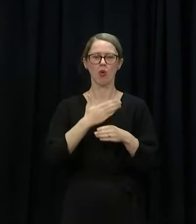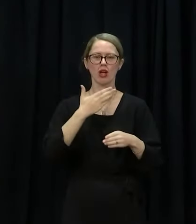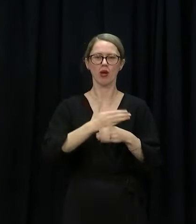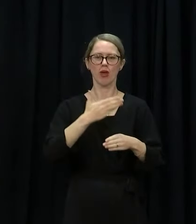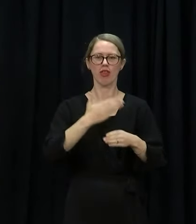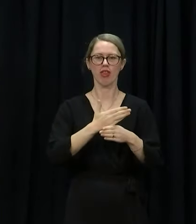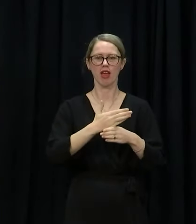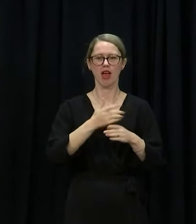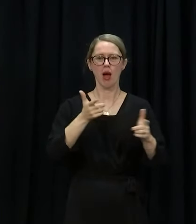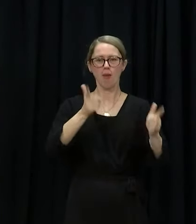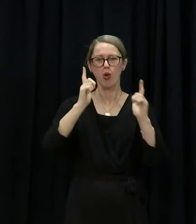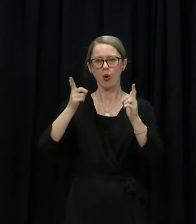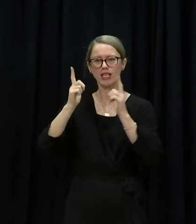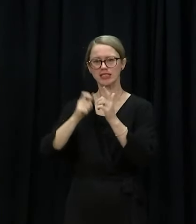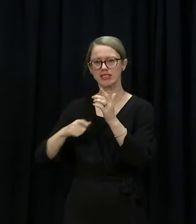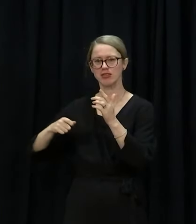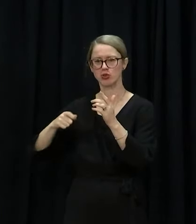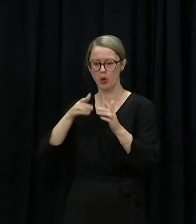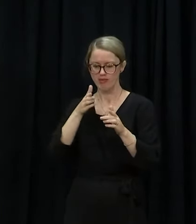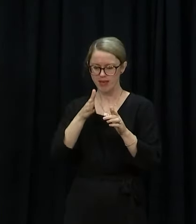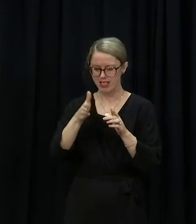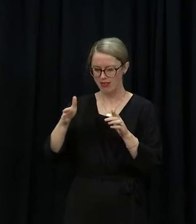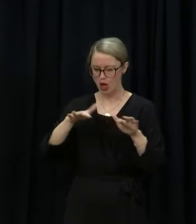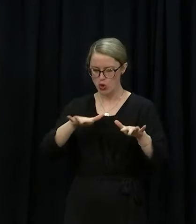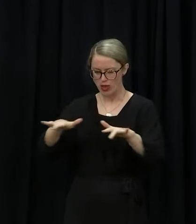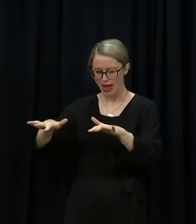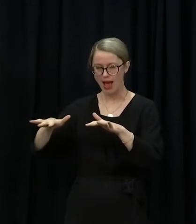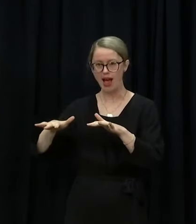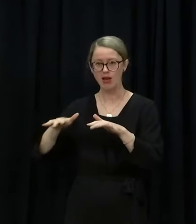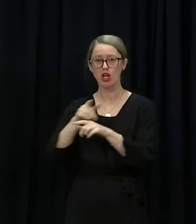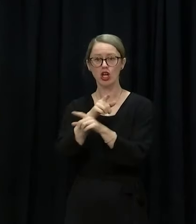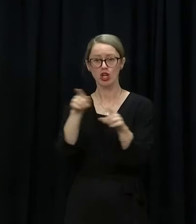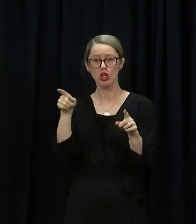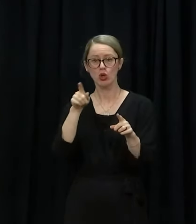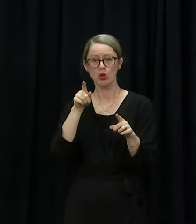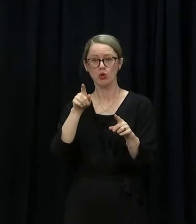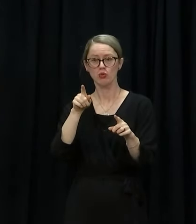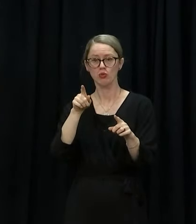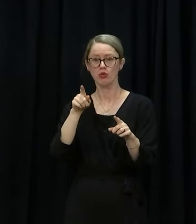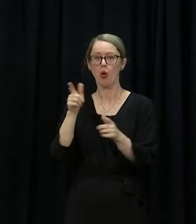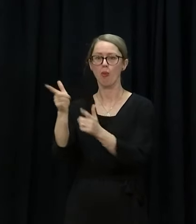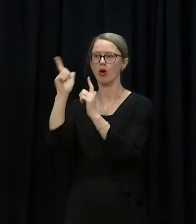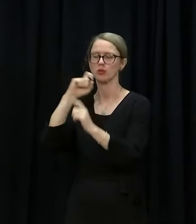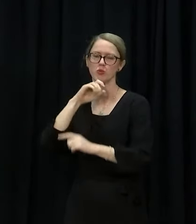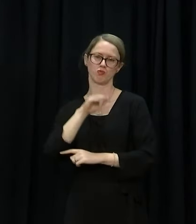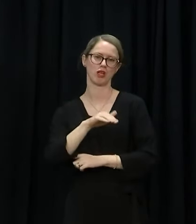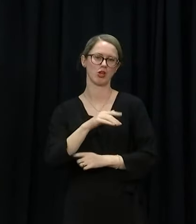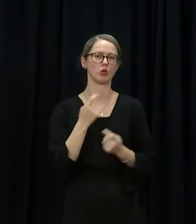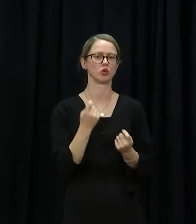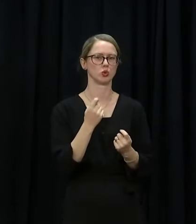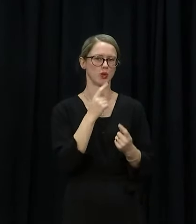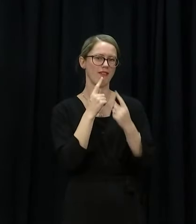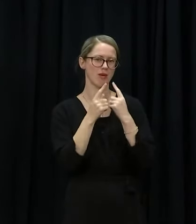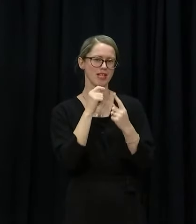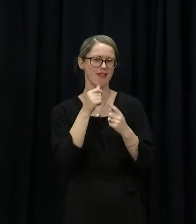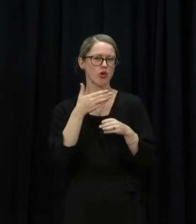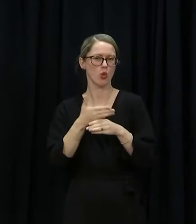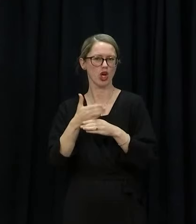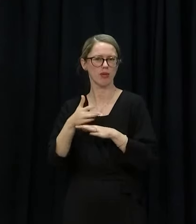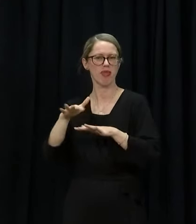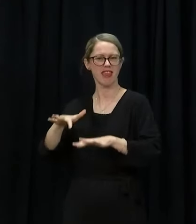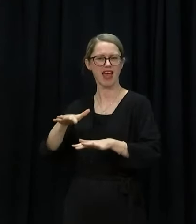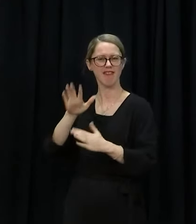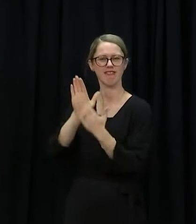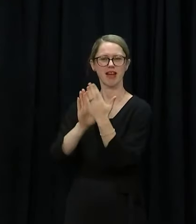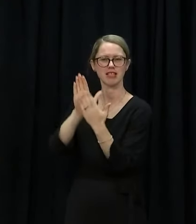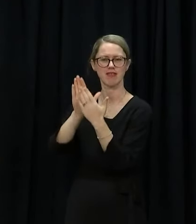essential workforces to identify the individuals, and workers you can expect to hear from your employer with extra details.